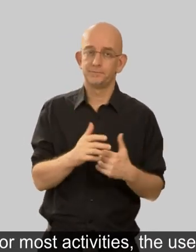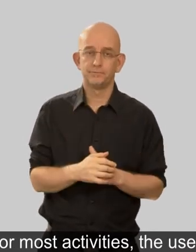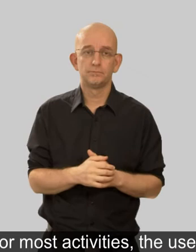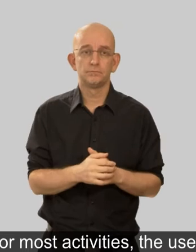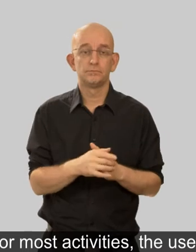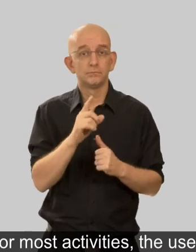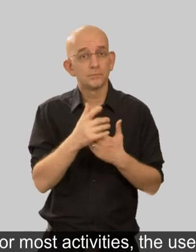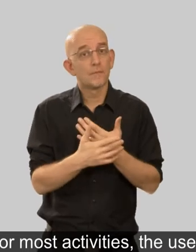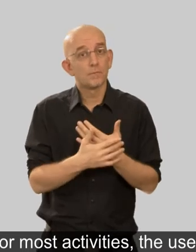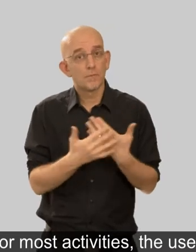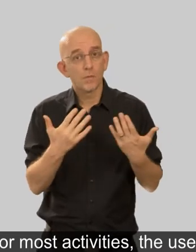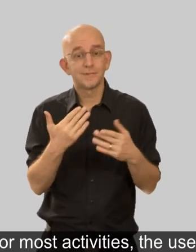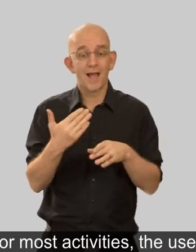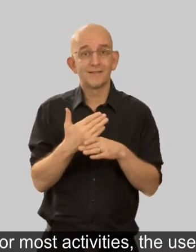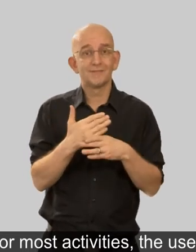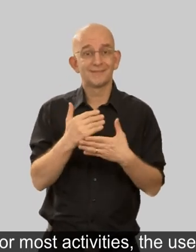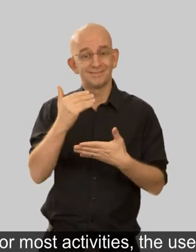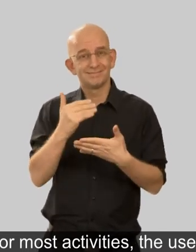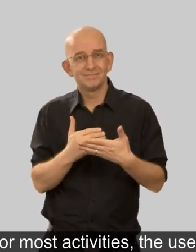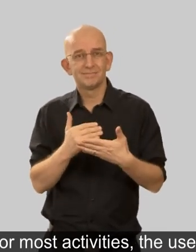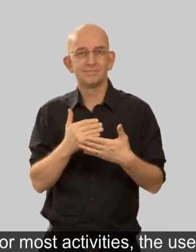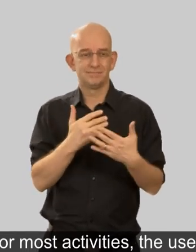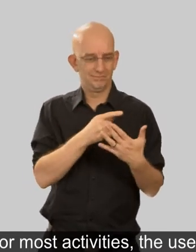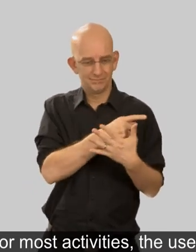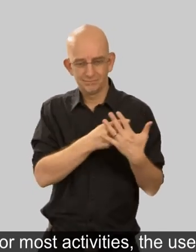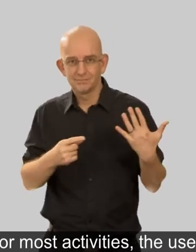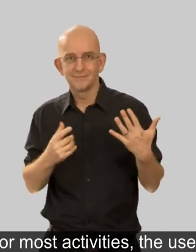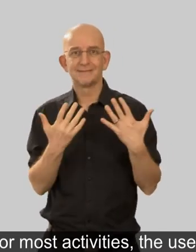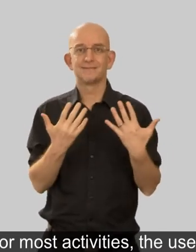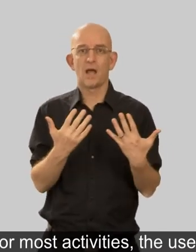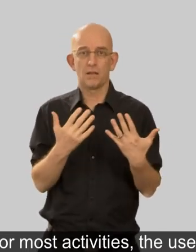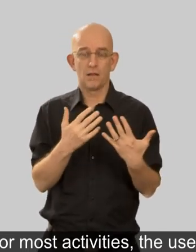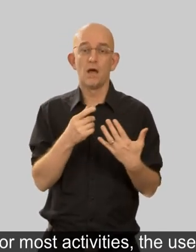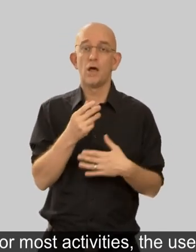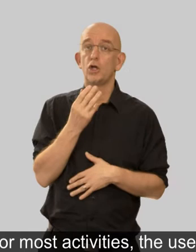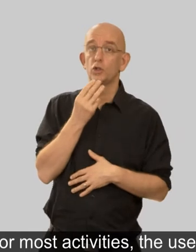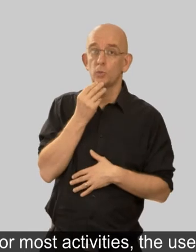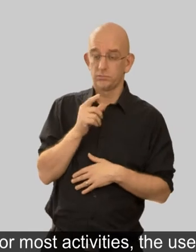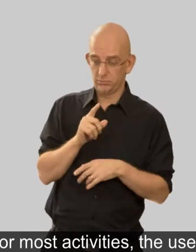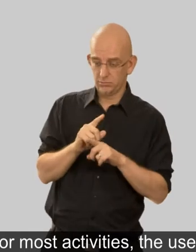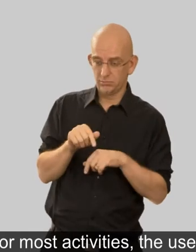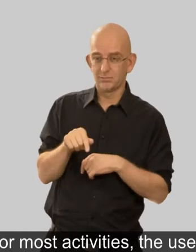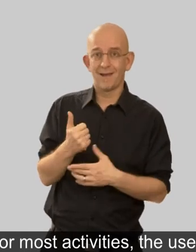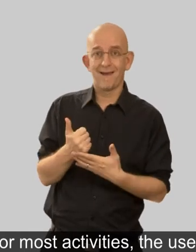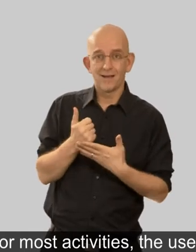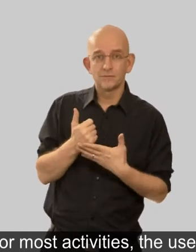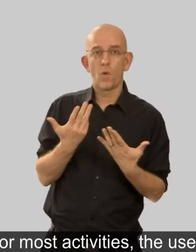Number 8. For most activities, the use of an aid or appliance